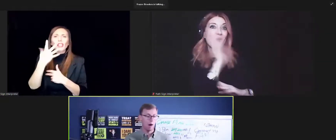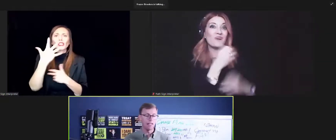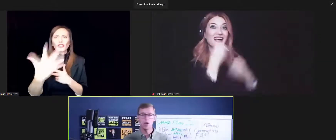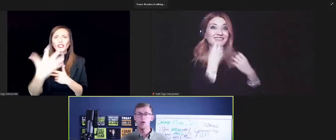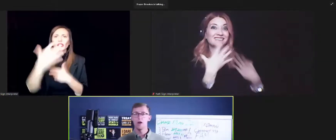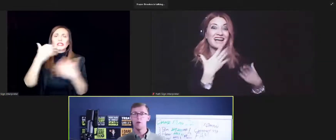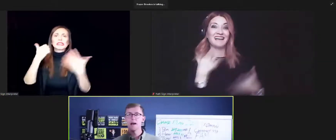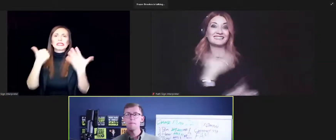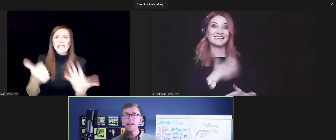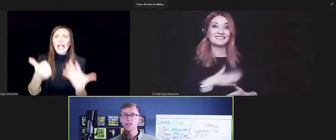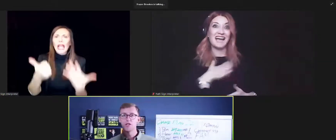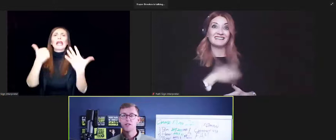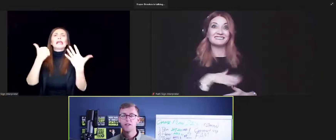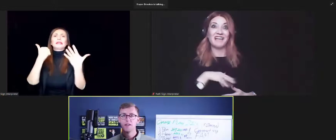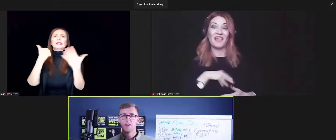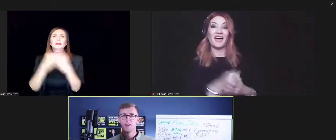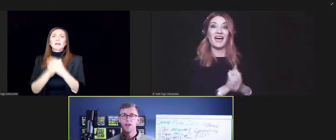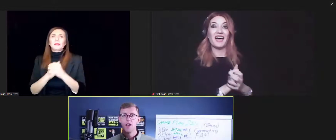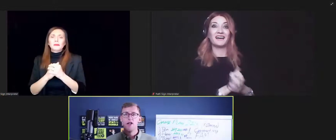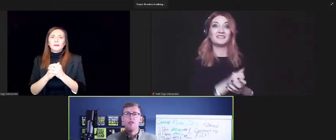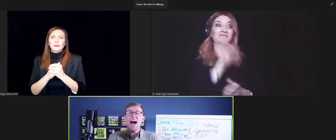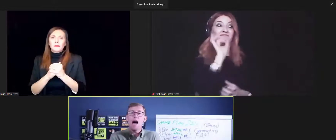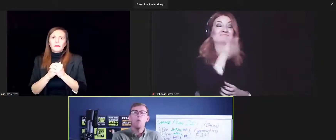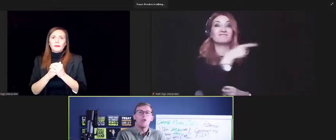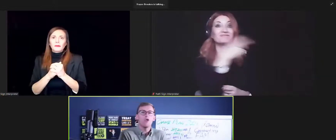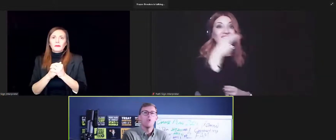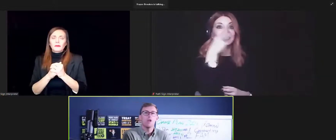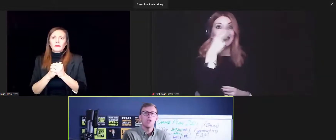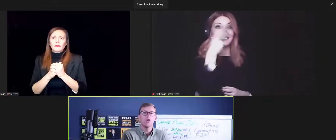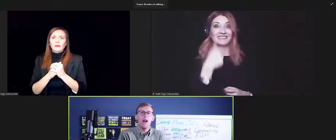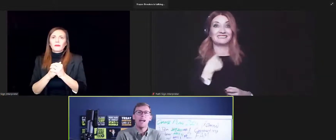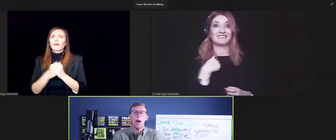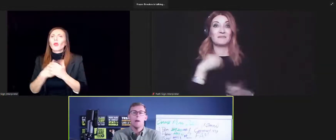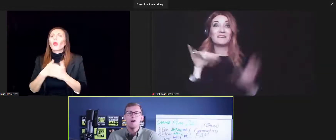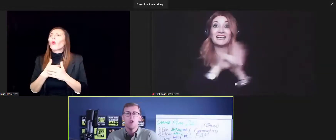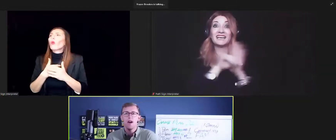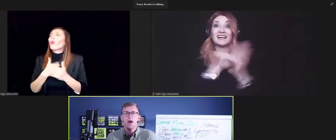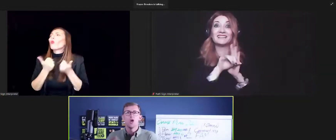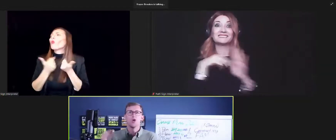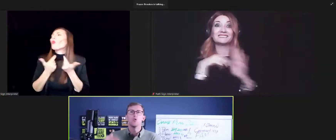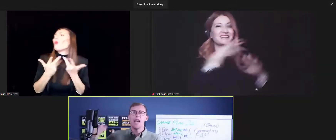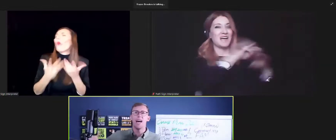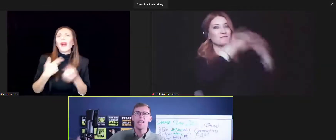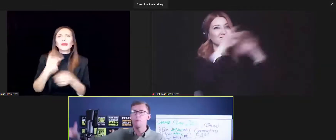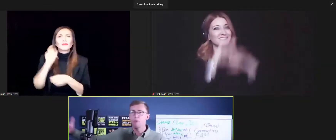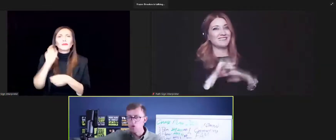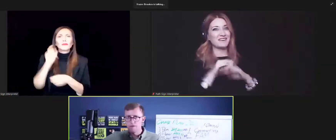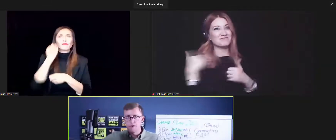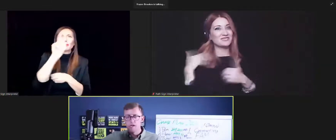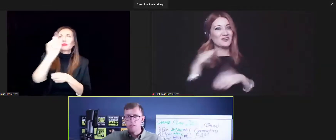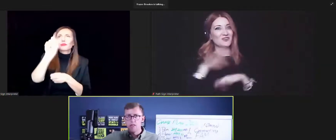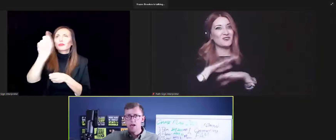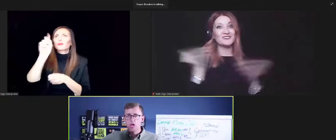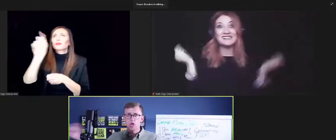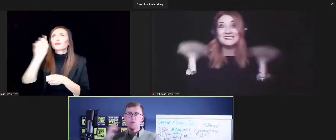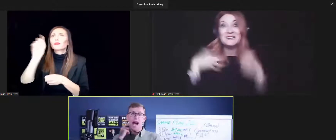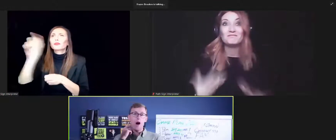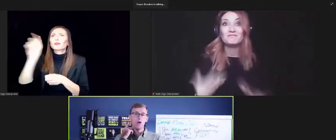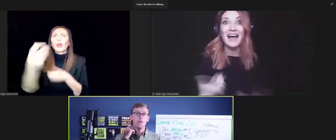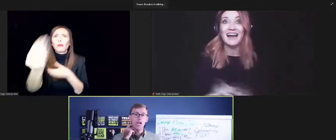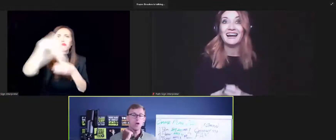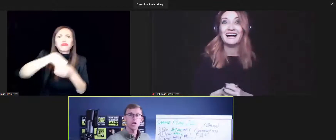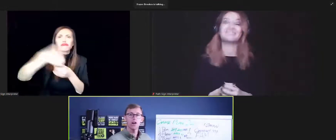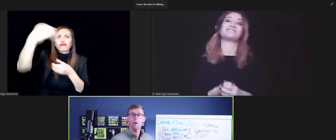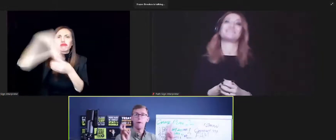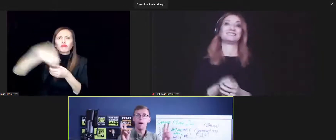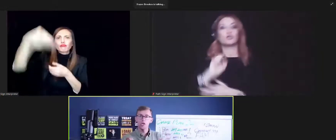How many did you do in 10 minutes? That which you can track and measure, you can improve. So now you've